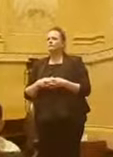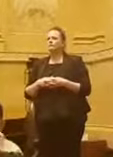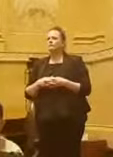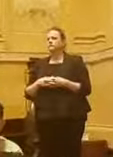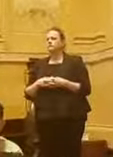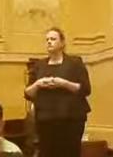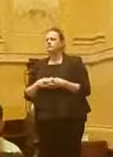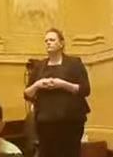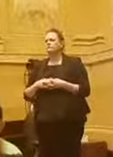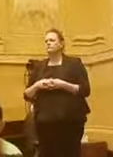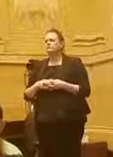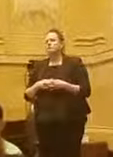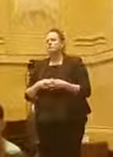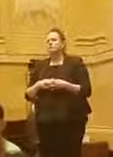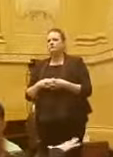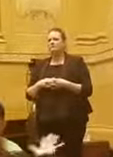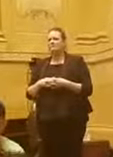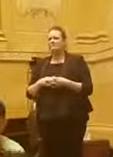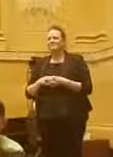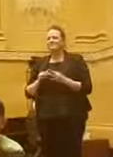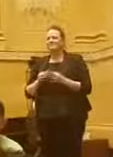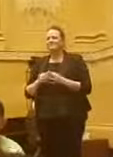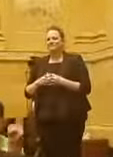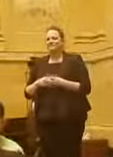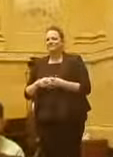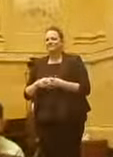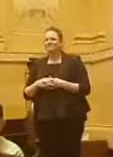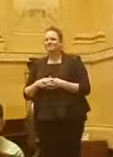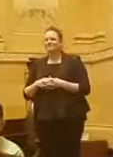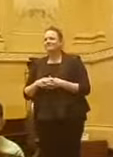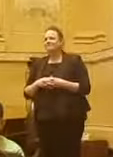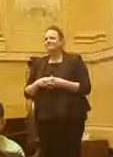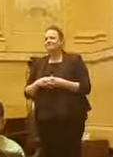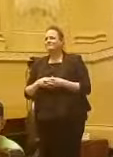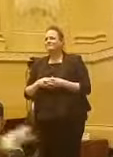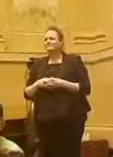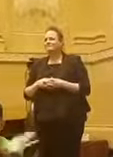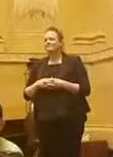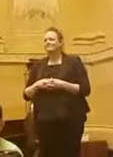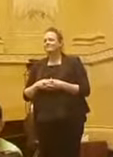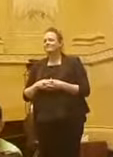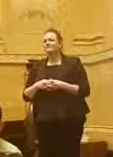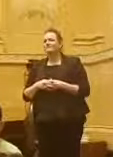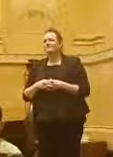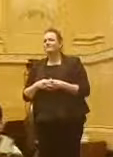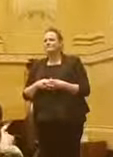Thank you.